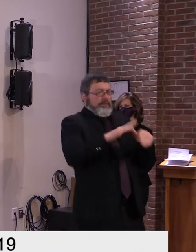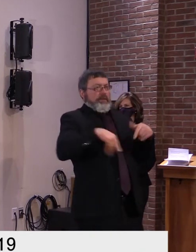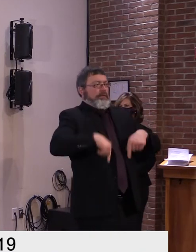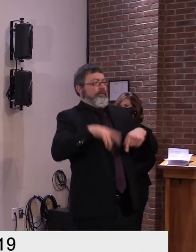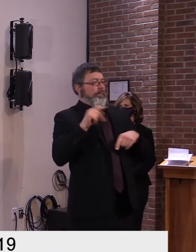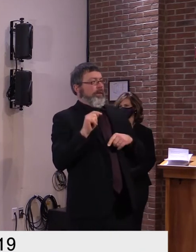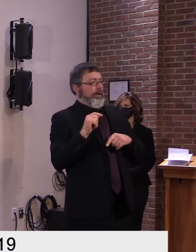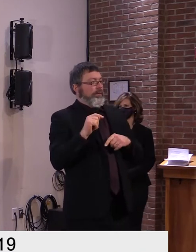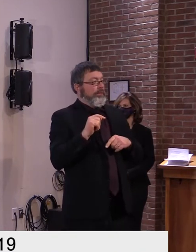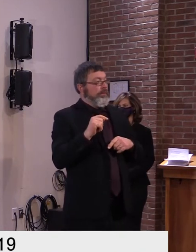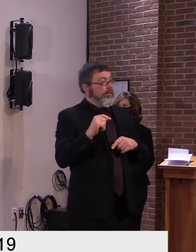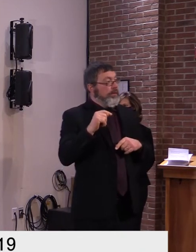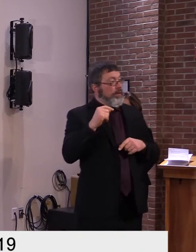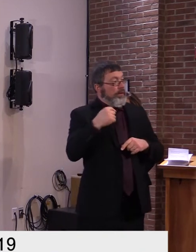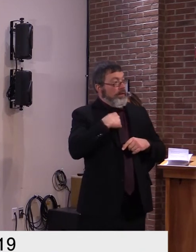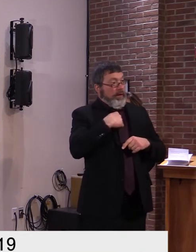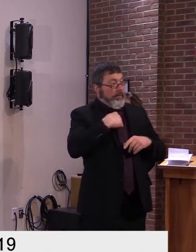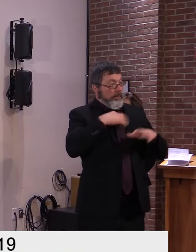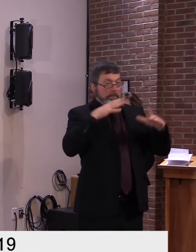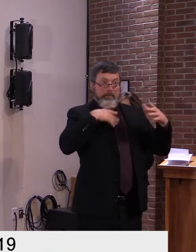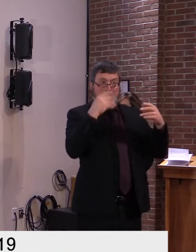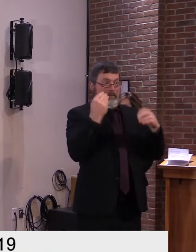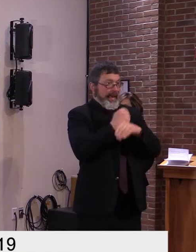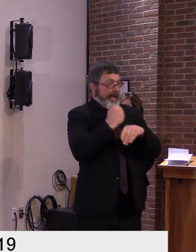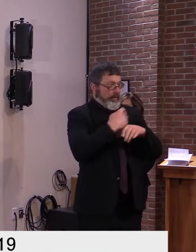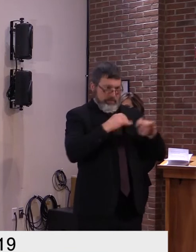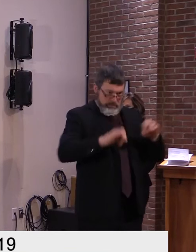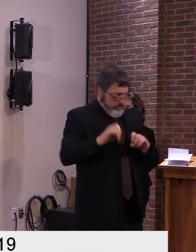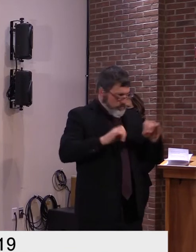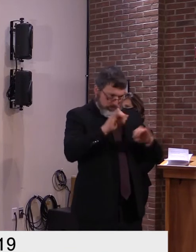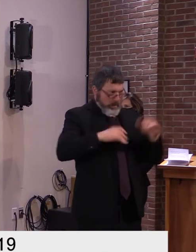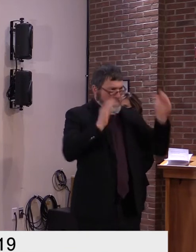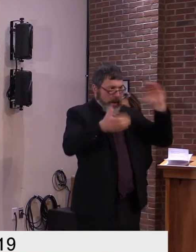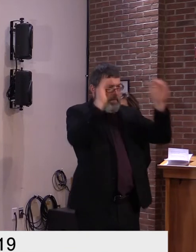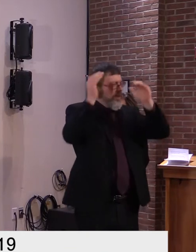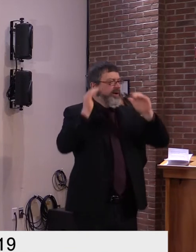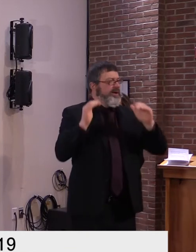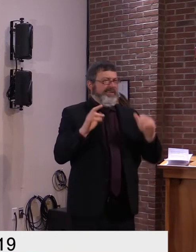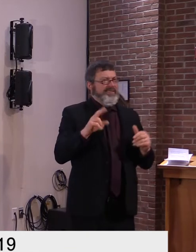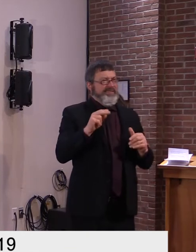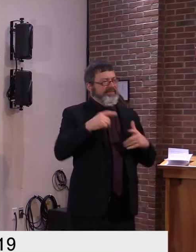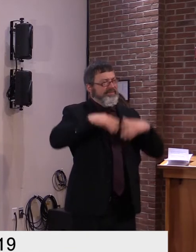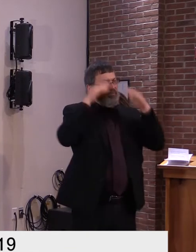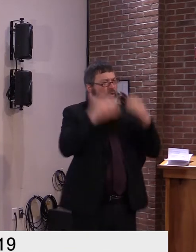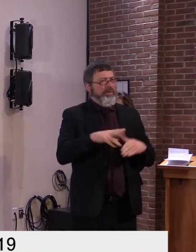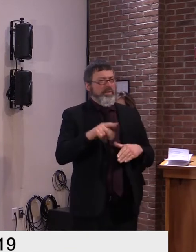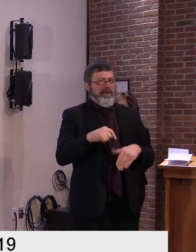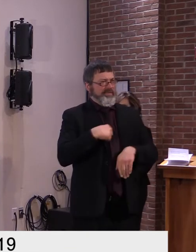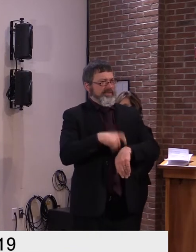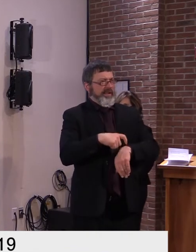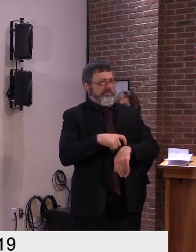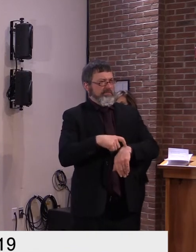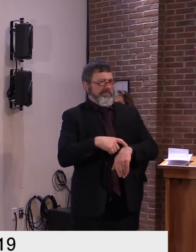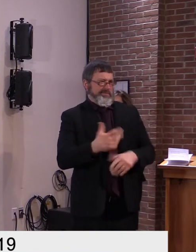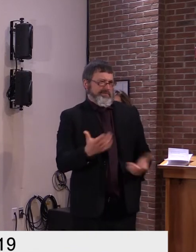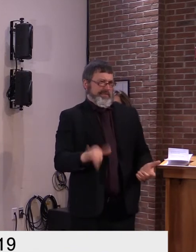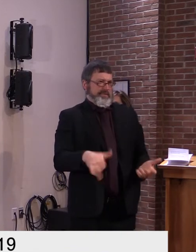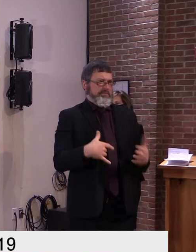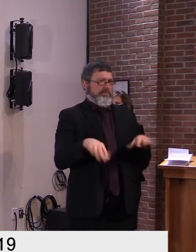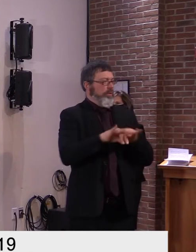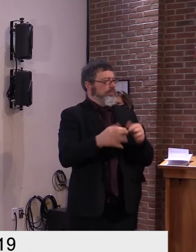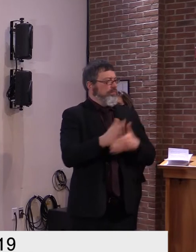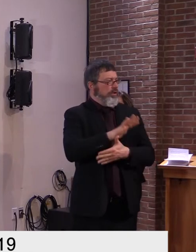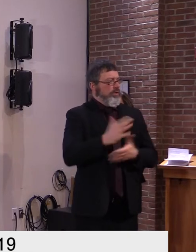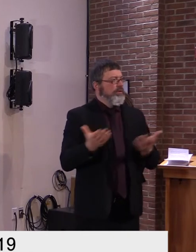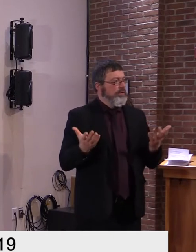guess we're relying on the government to have done this in an honorable fashion and taken the appropriate percent of the population